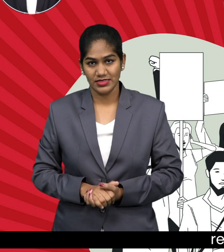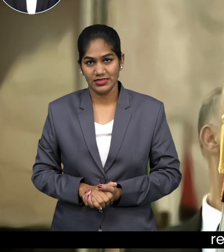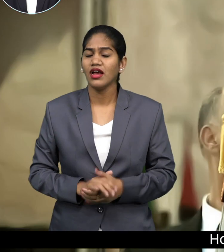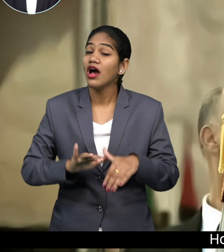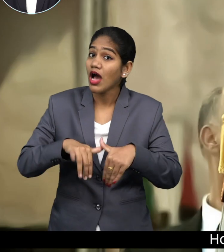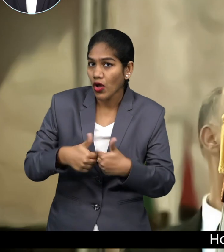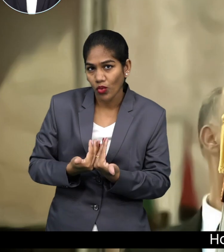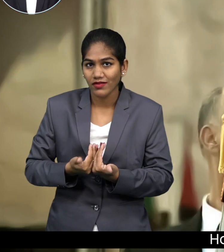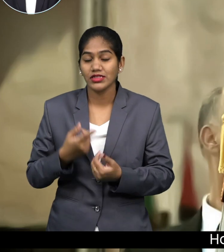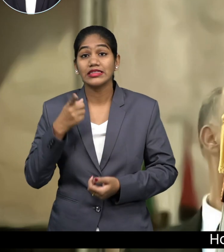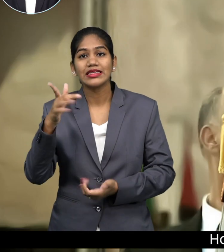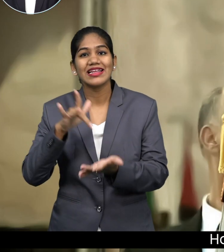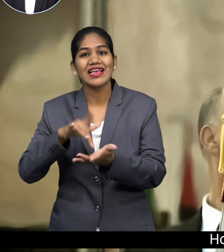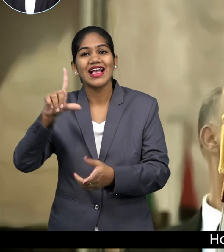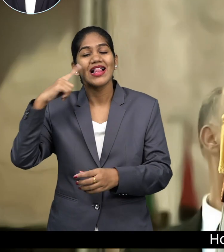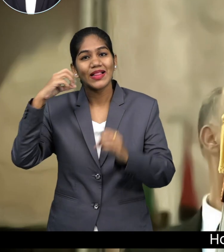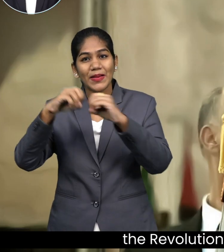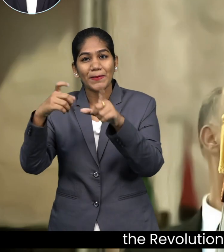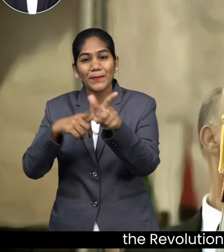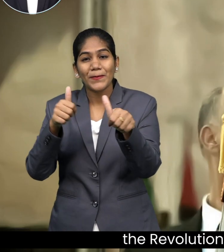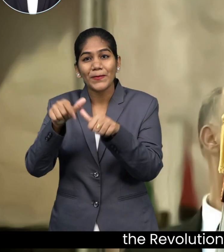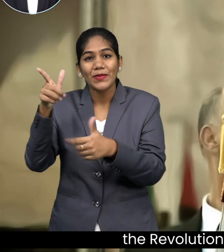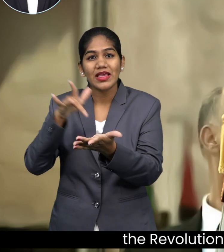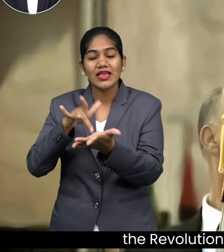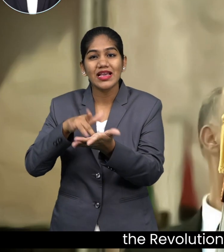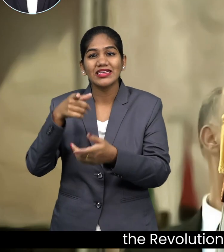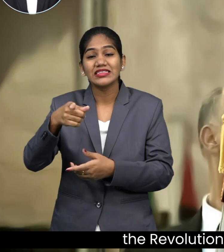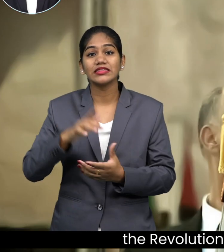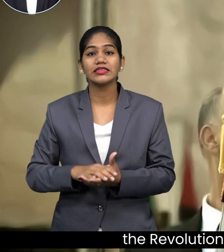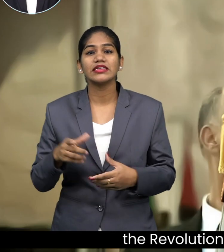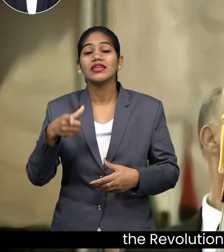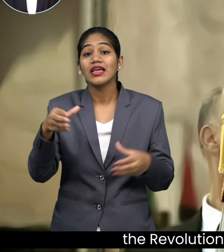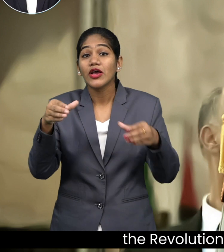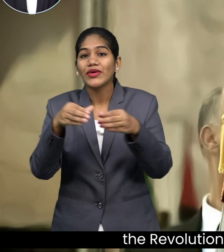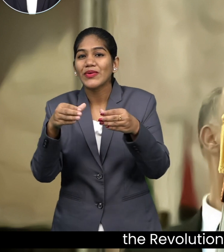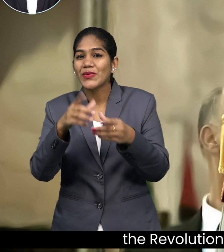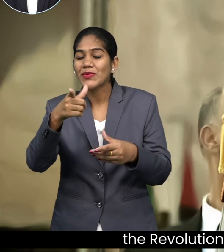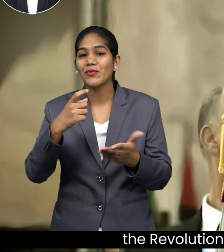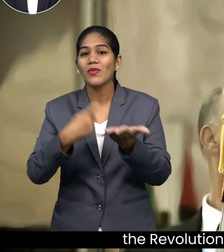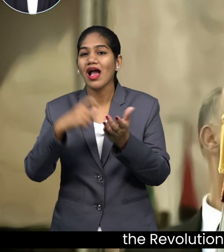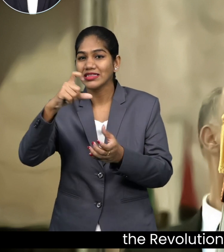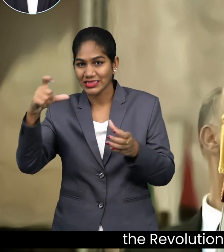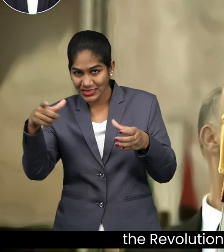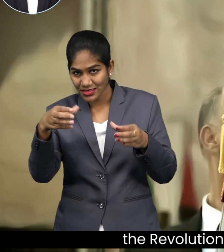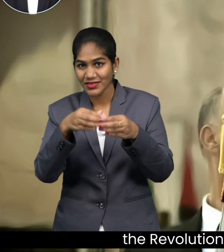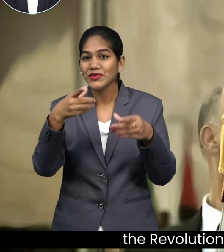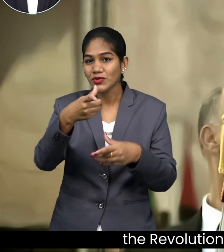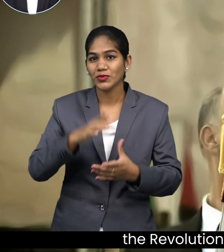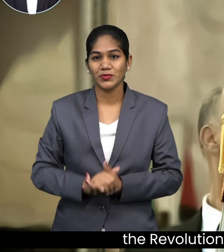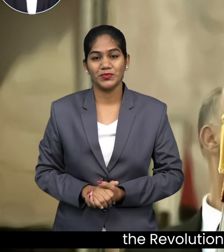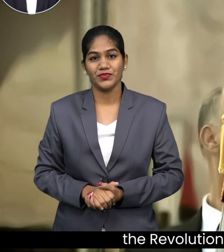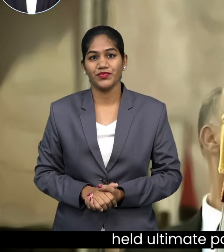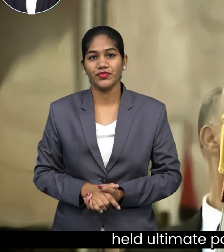DEMOCRACY in Libya, the Revolutionary Command Council RCC